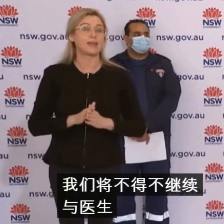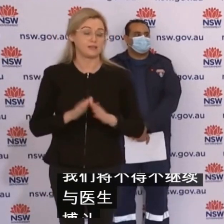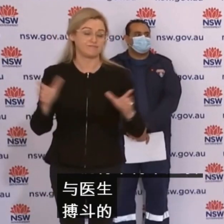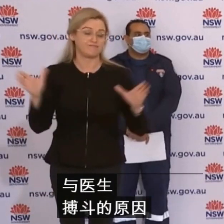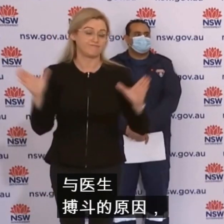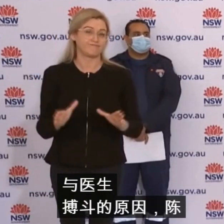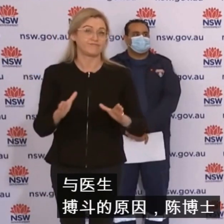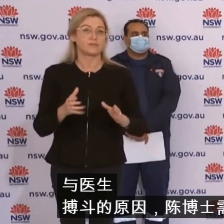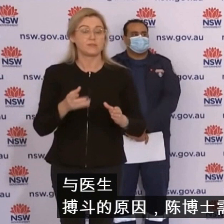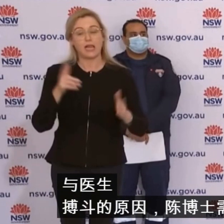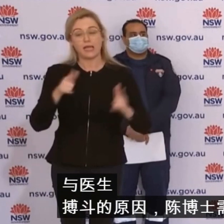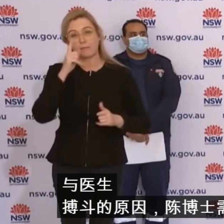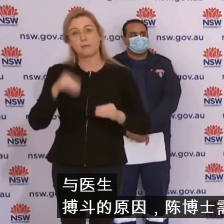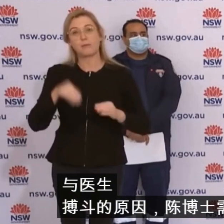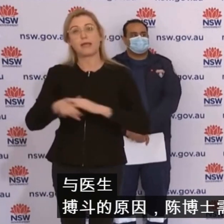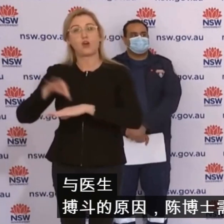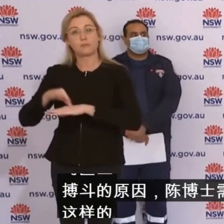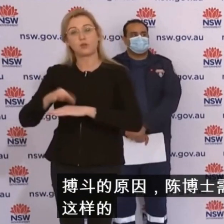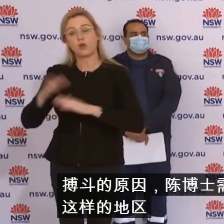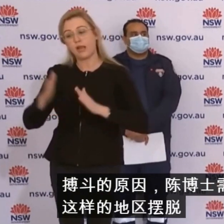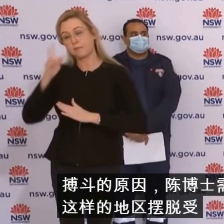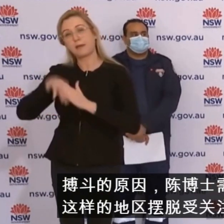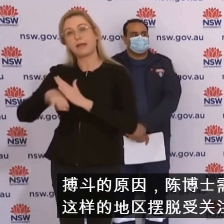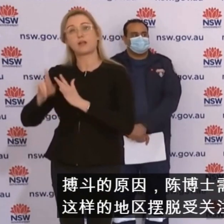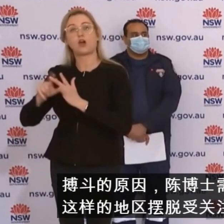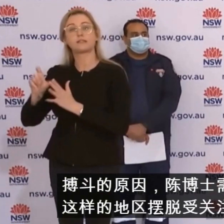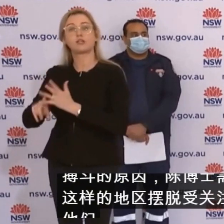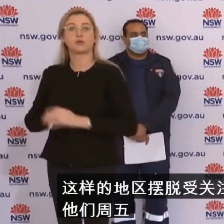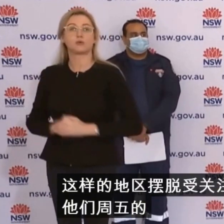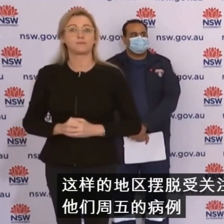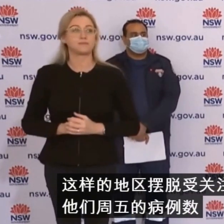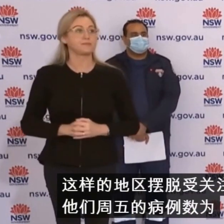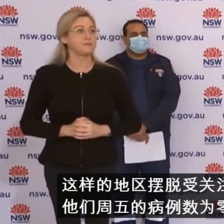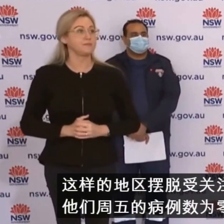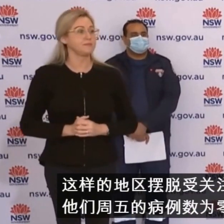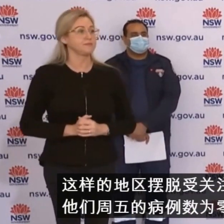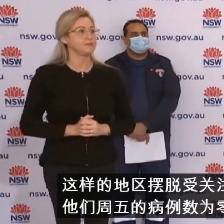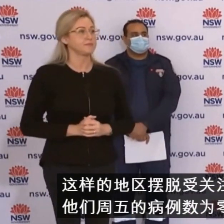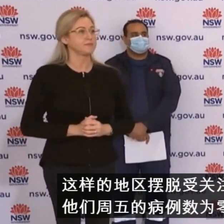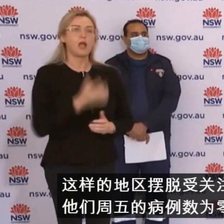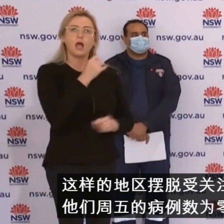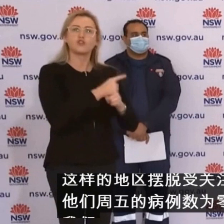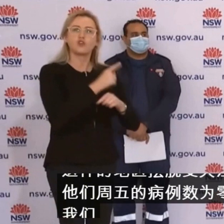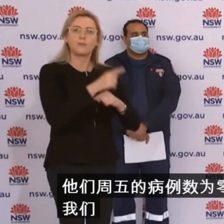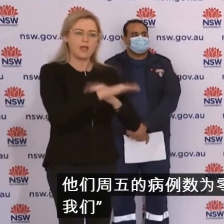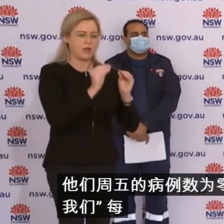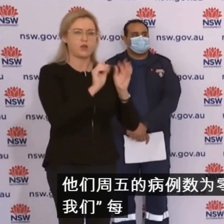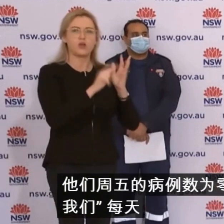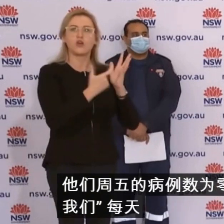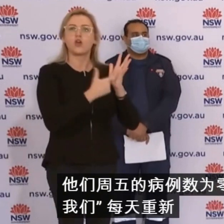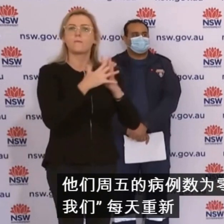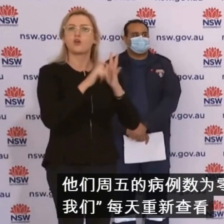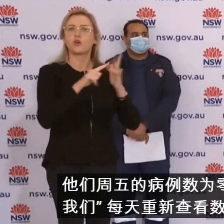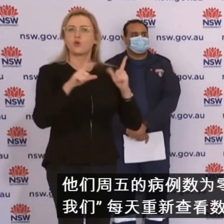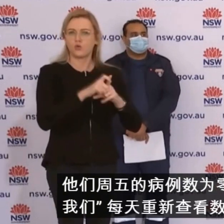would it take, Dr. Chant, for an area like Burwood to come out of the areas of concern? I think they had 0 cases on Friday. Well, we're looking